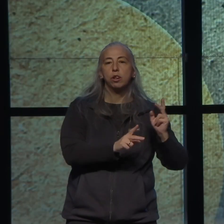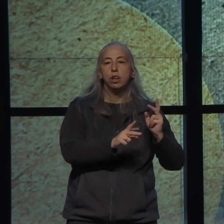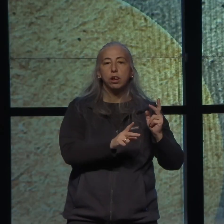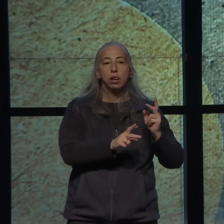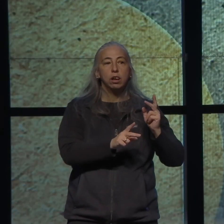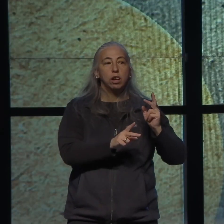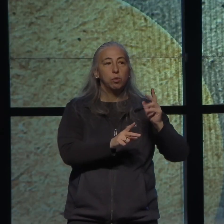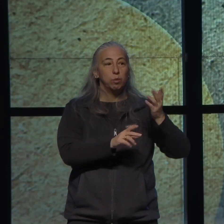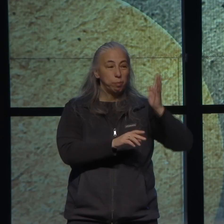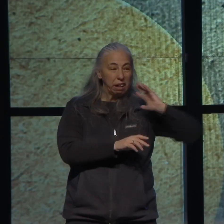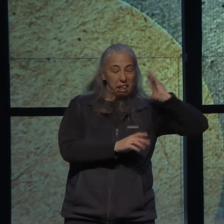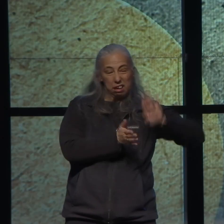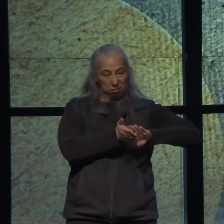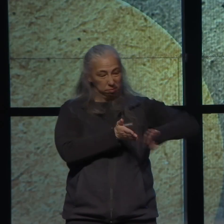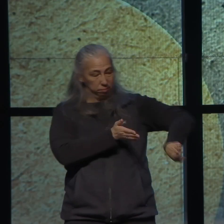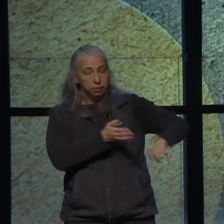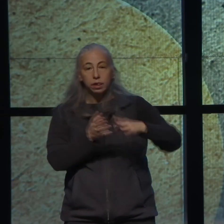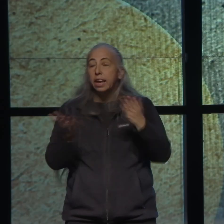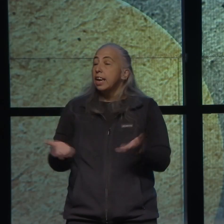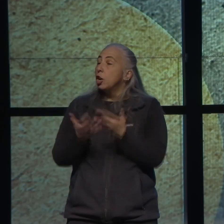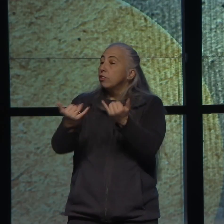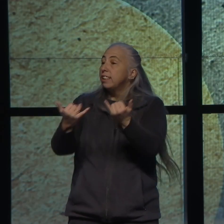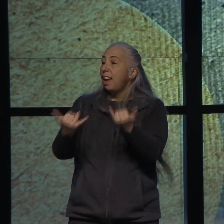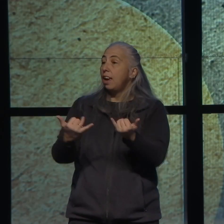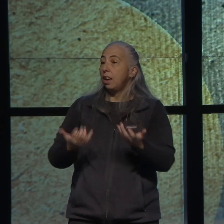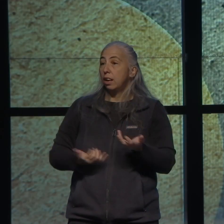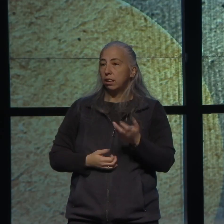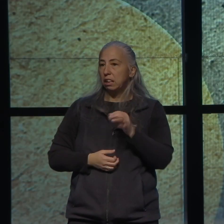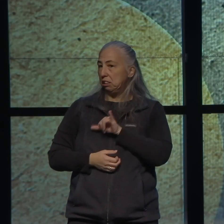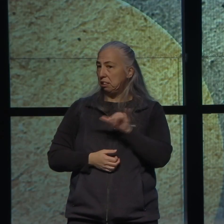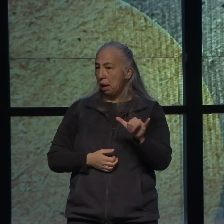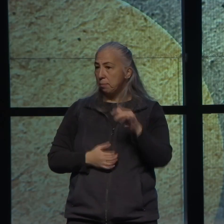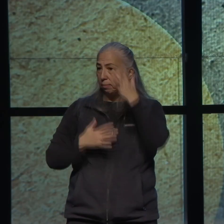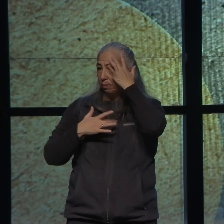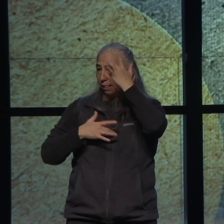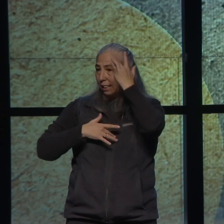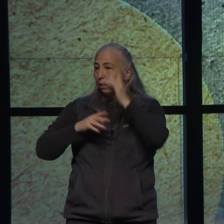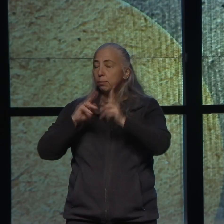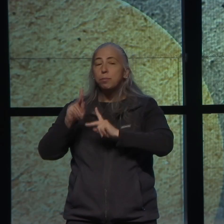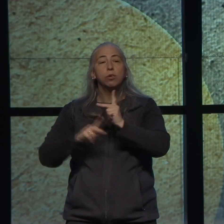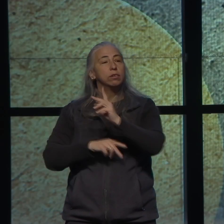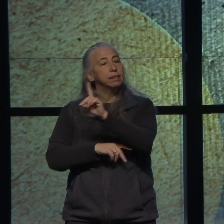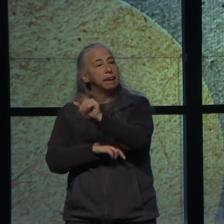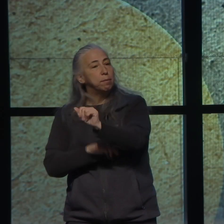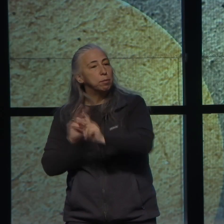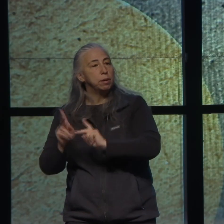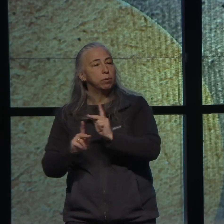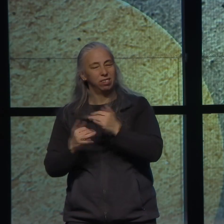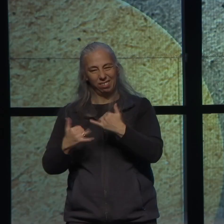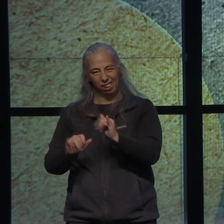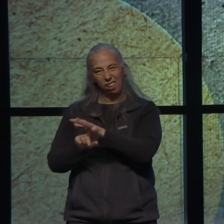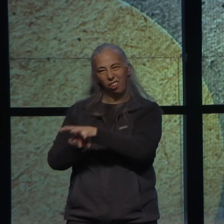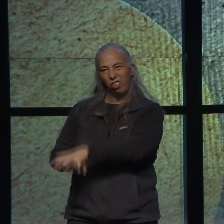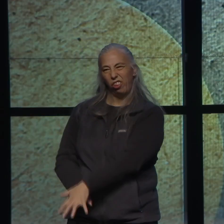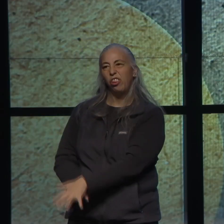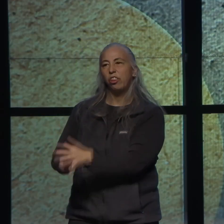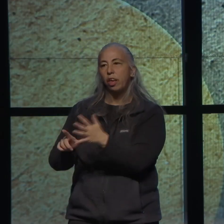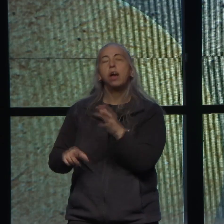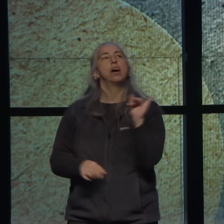in our world. If you're here today and you would identify with that and you would say, oh yeah, it's